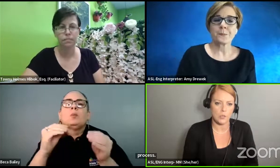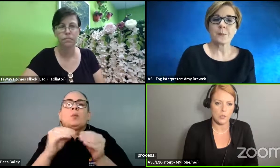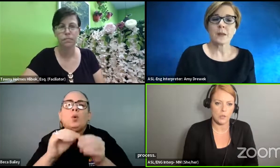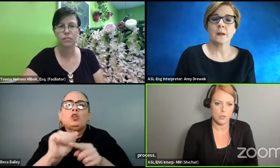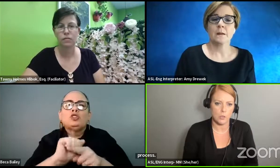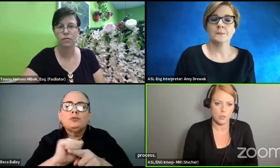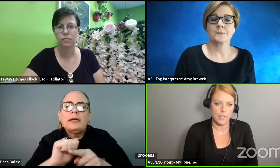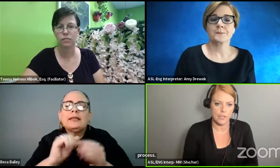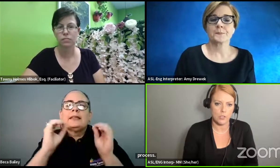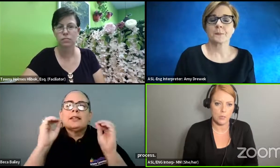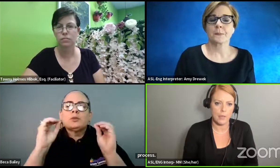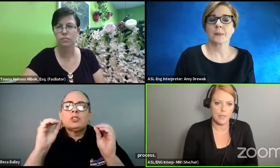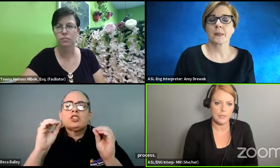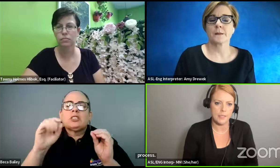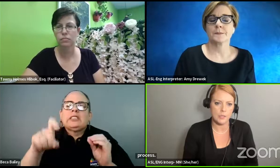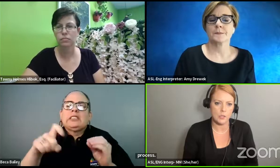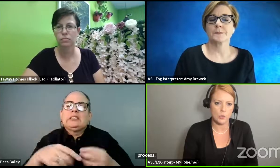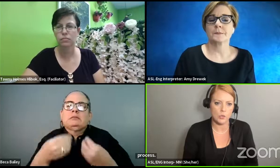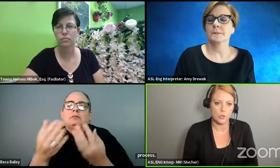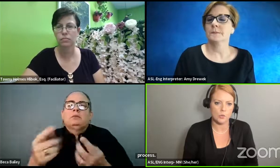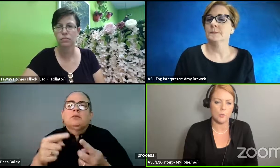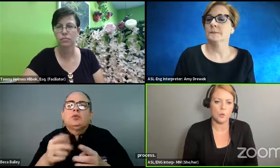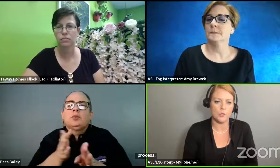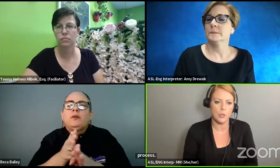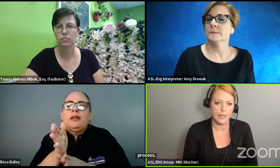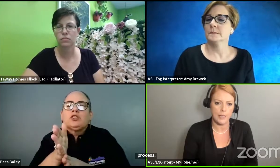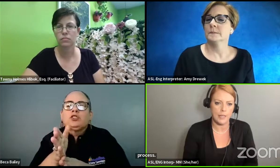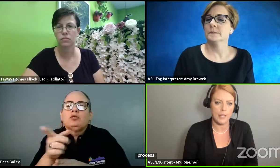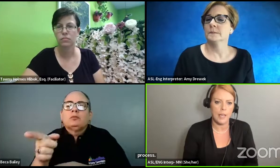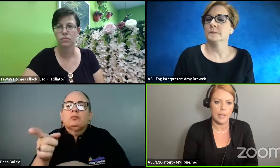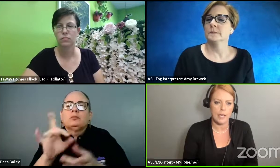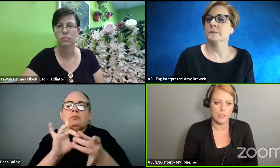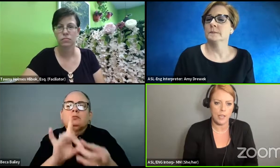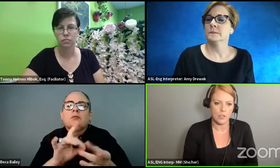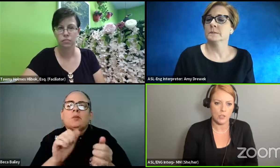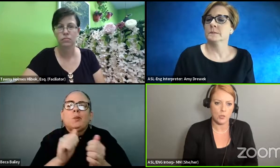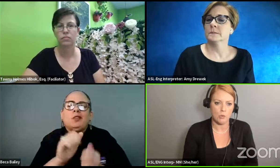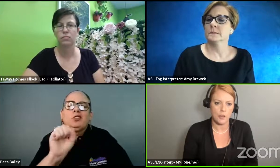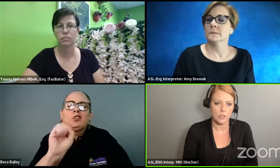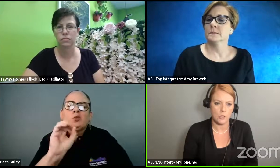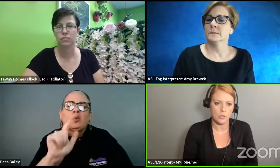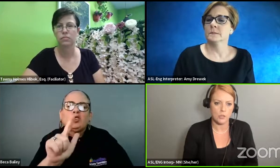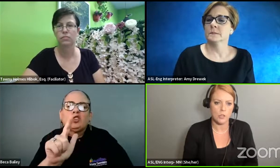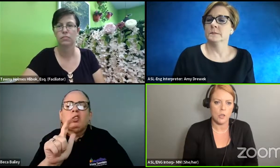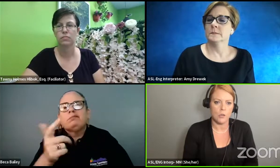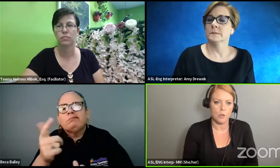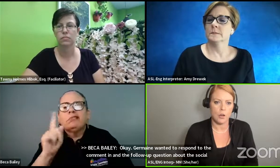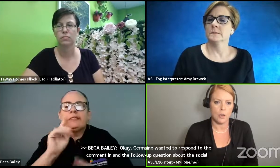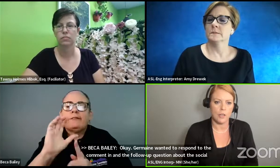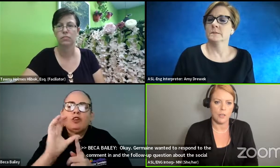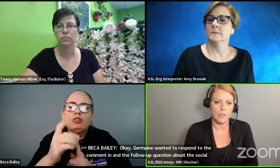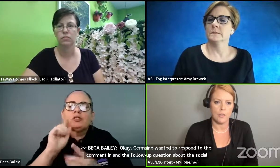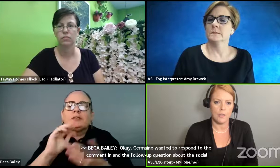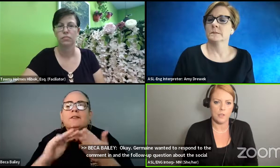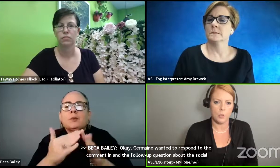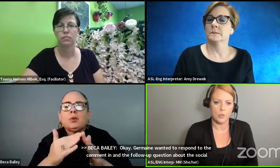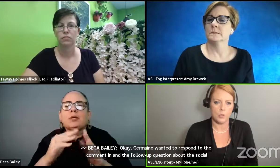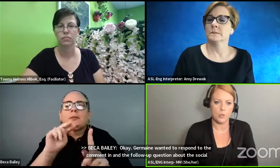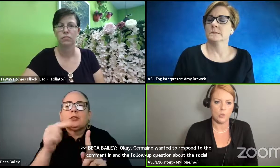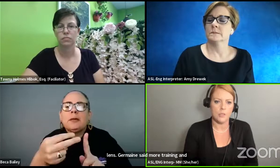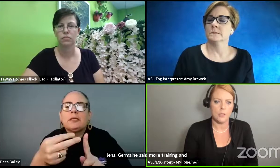question about the social lens. Jermaine said more training and education to professionals regarding